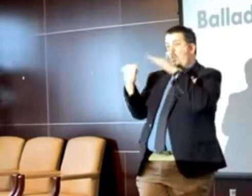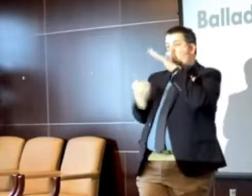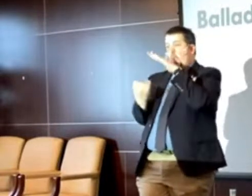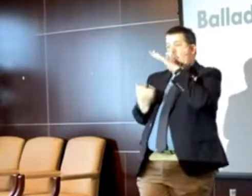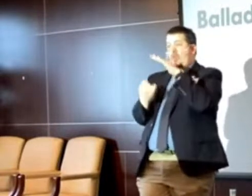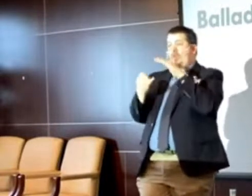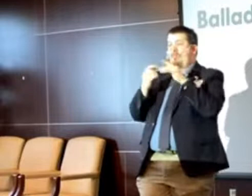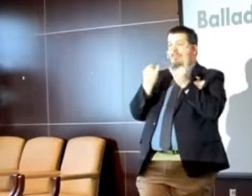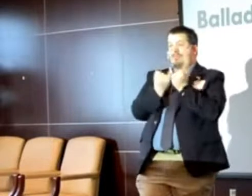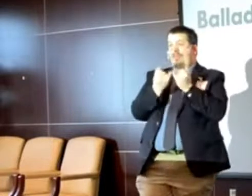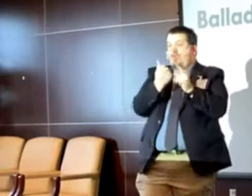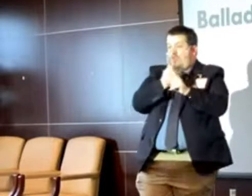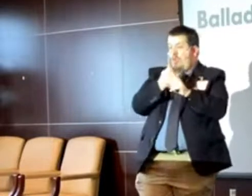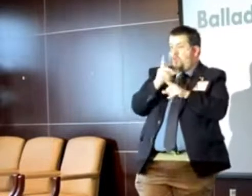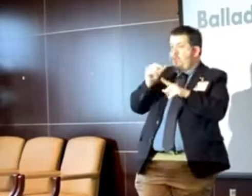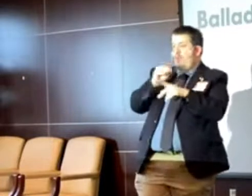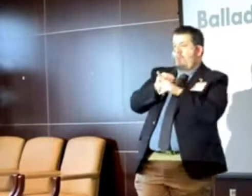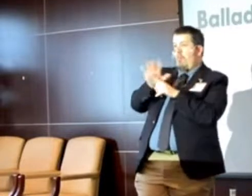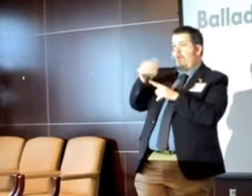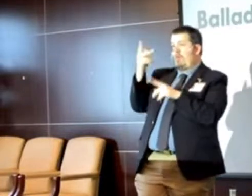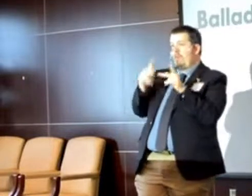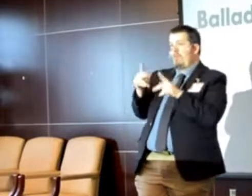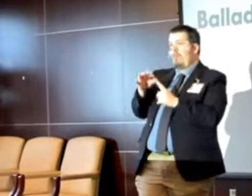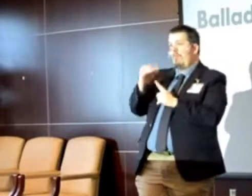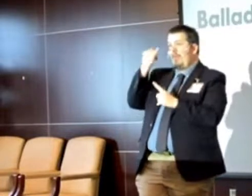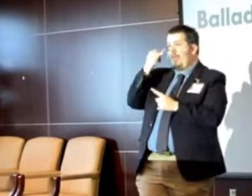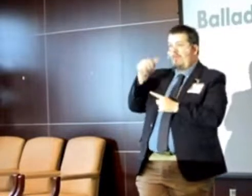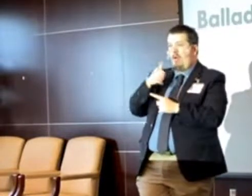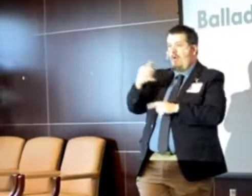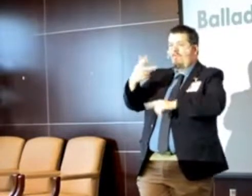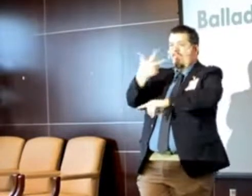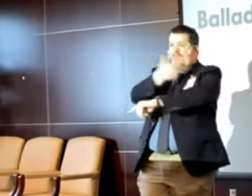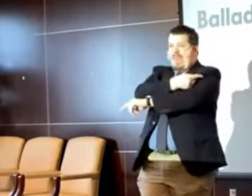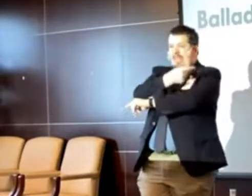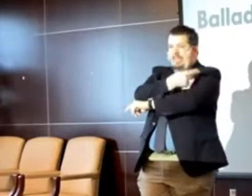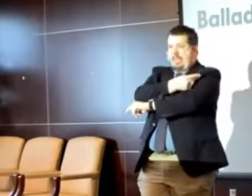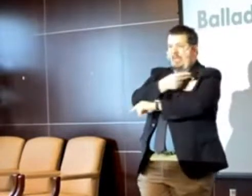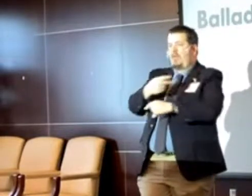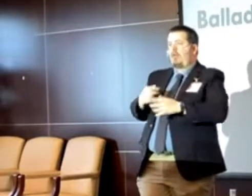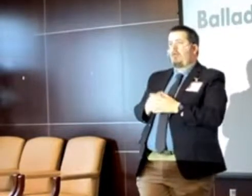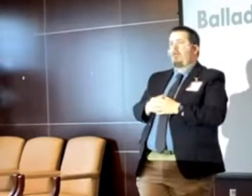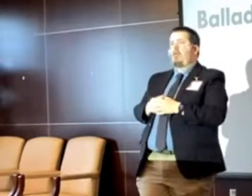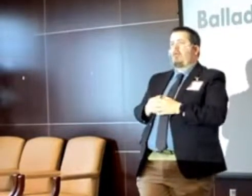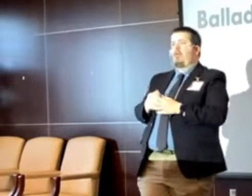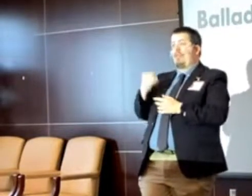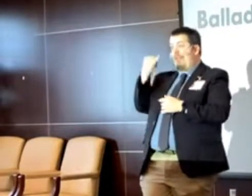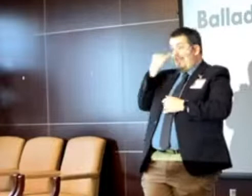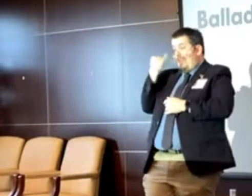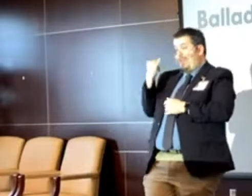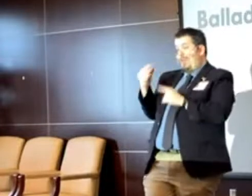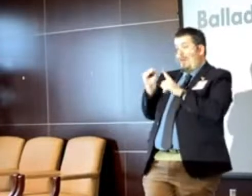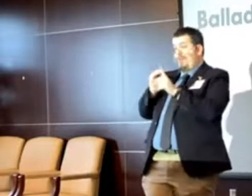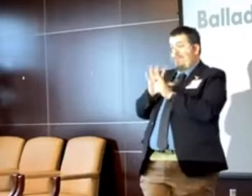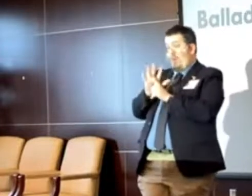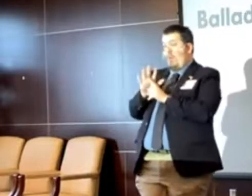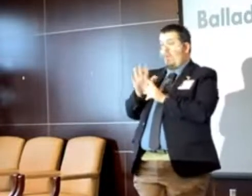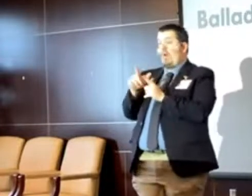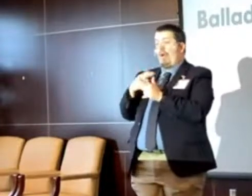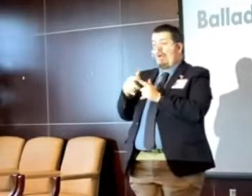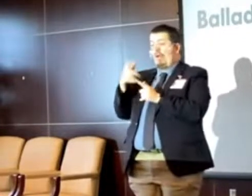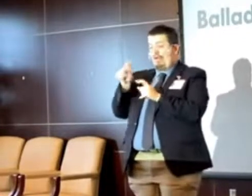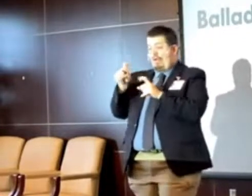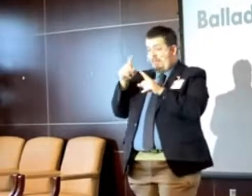yourself and not expose other people, particularly if you're not vaccinated. And if you have been exposed and tested positive,